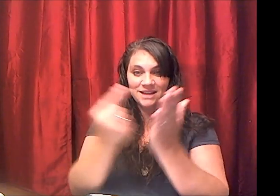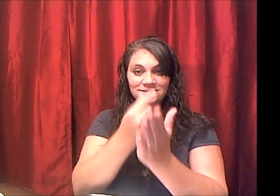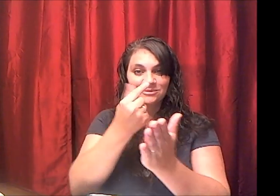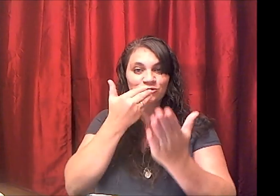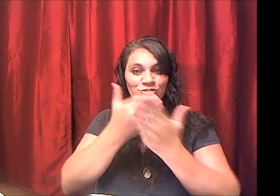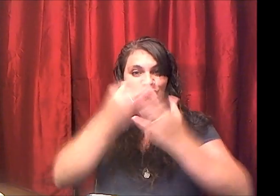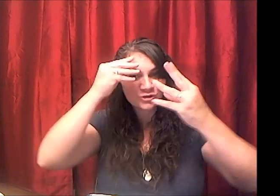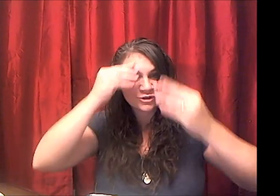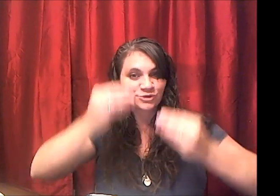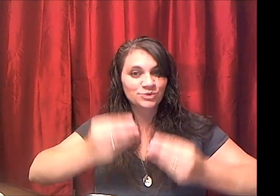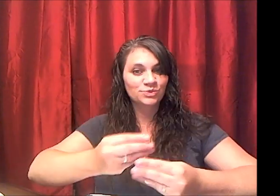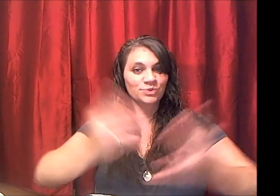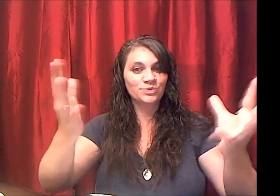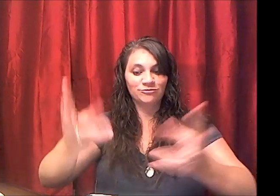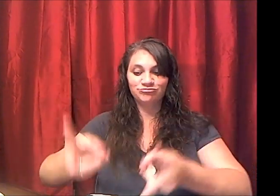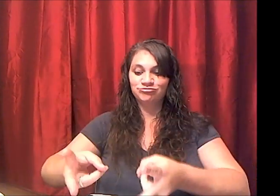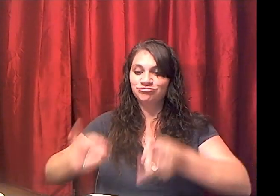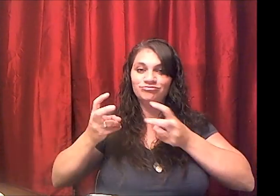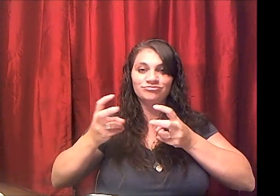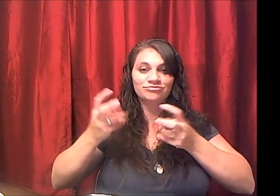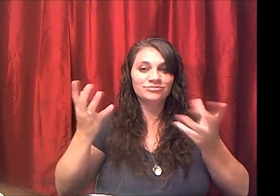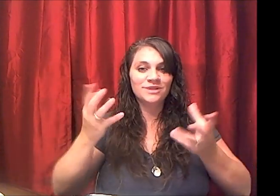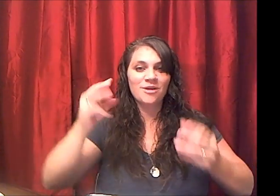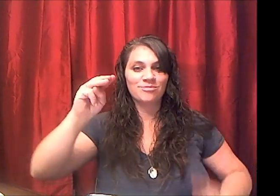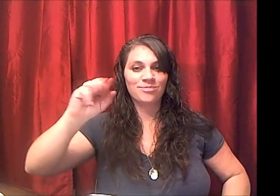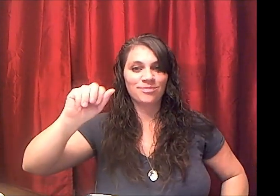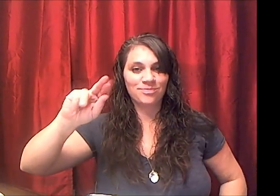Because I hide right here whenever I can find you.